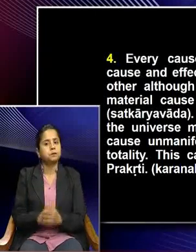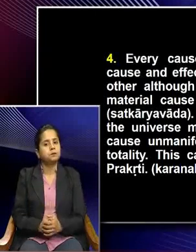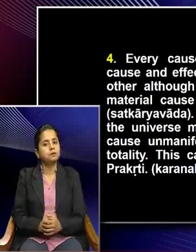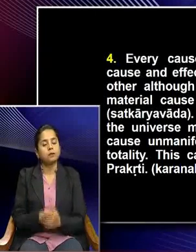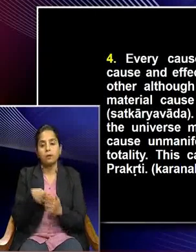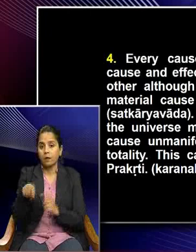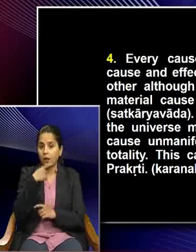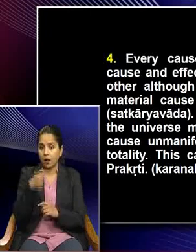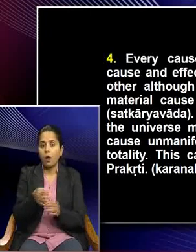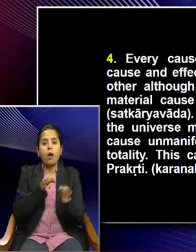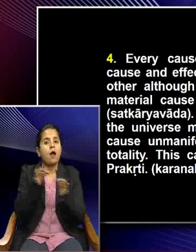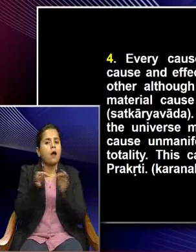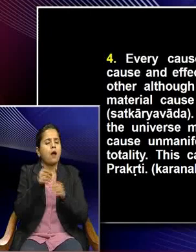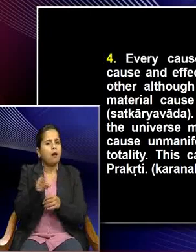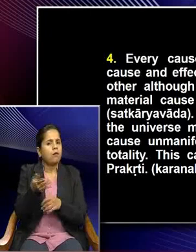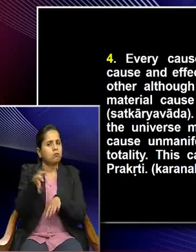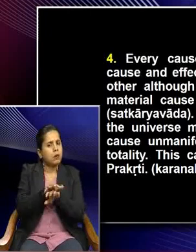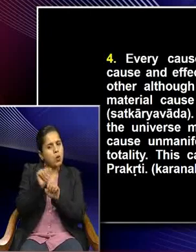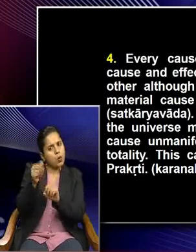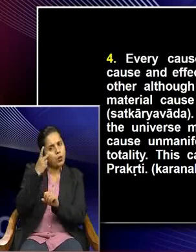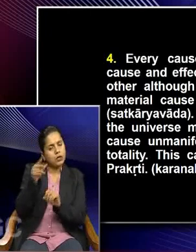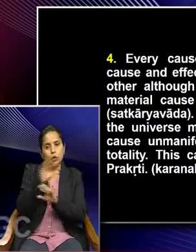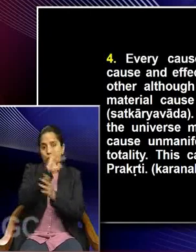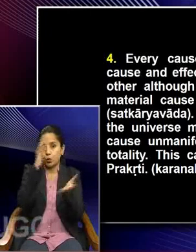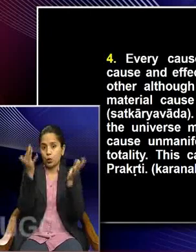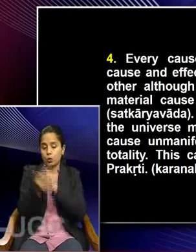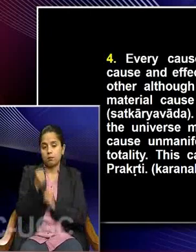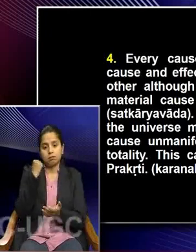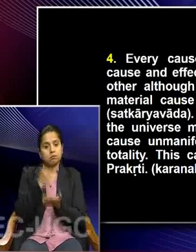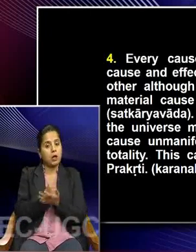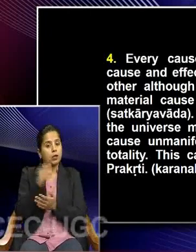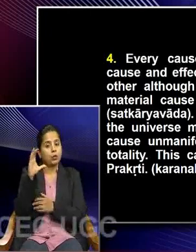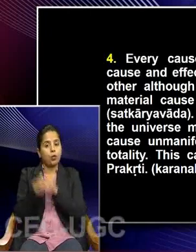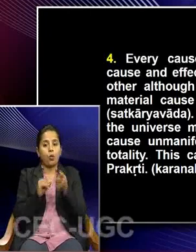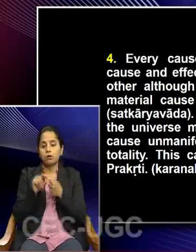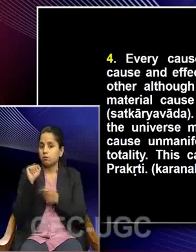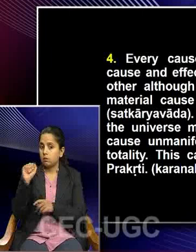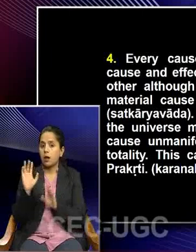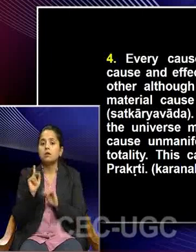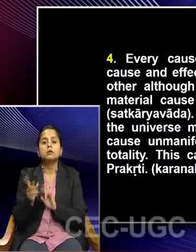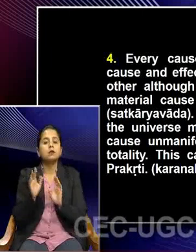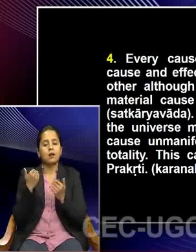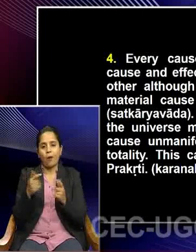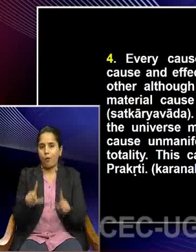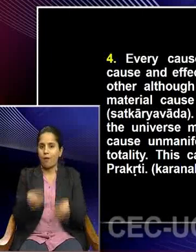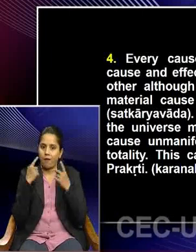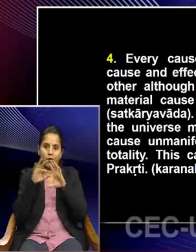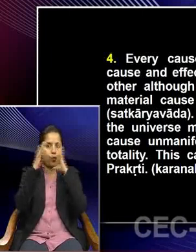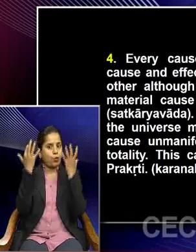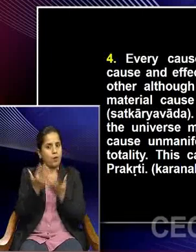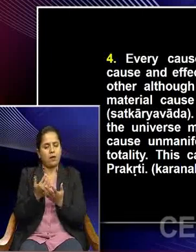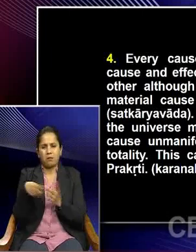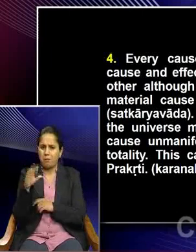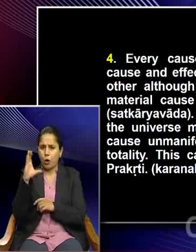So by implication, therefore, the universe must have a cause. Since we are all living in this universe, it might have